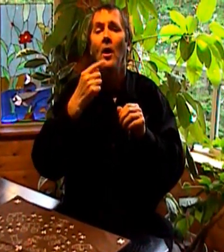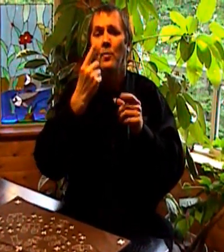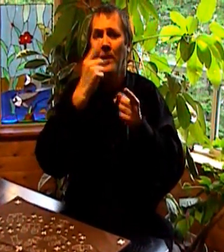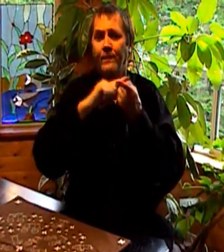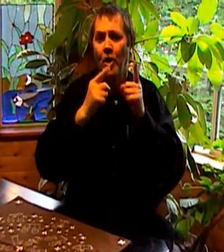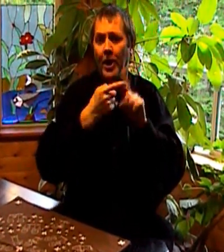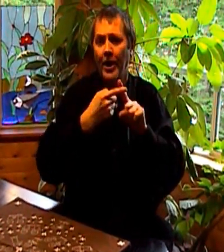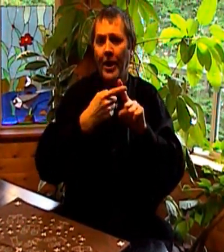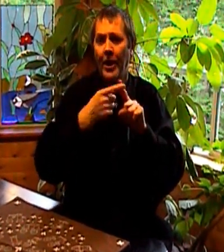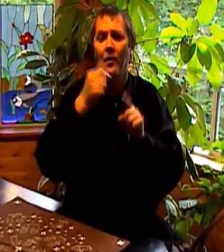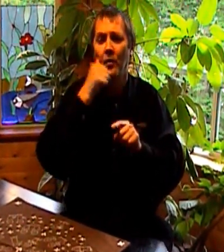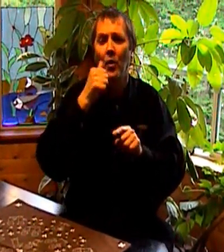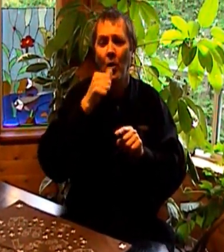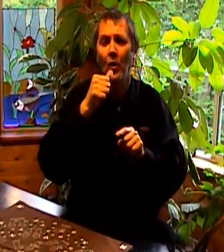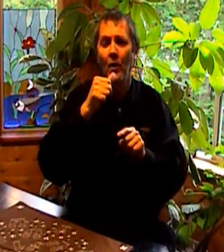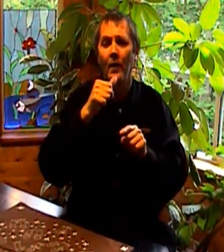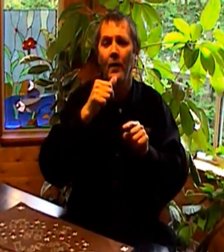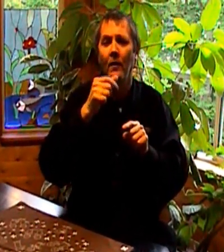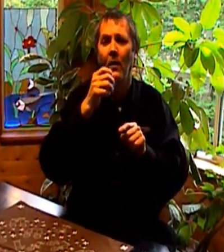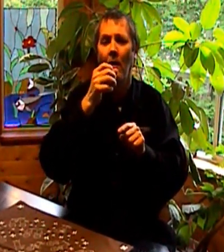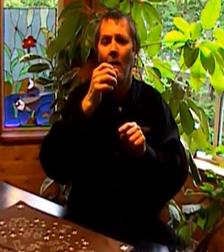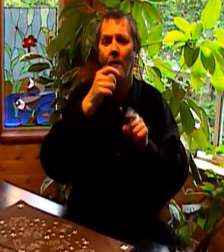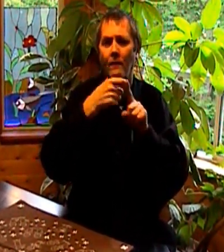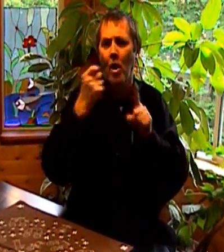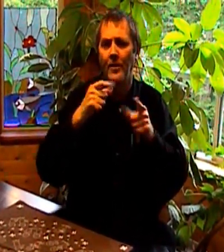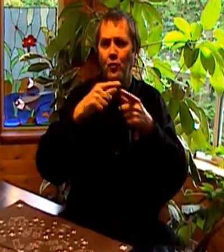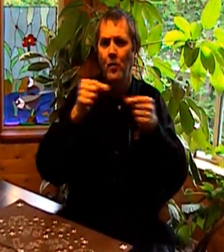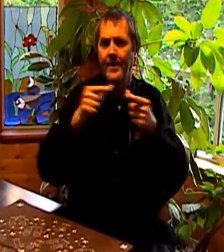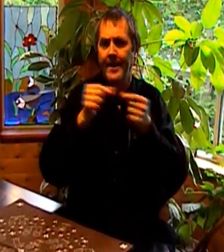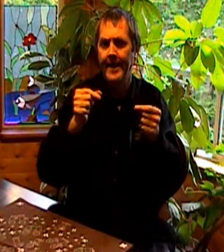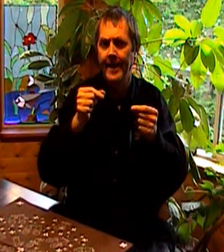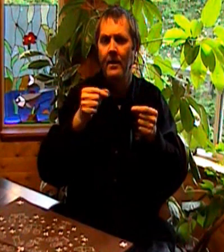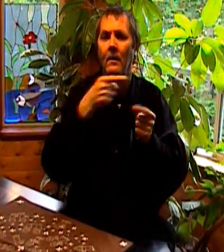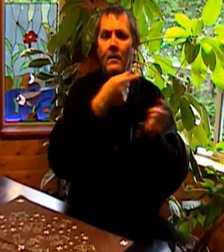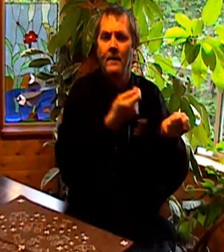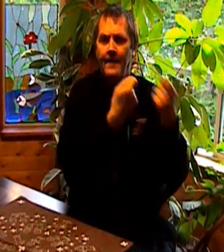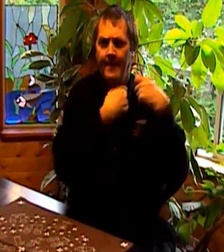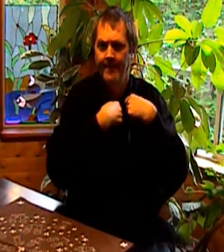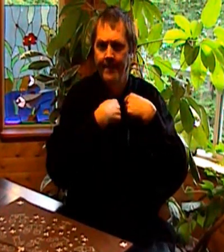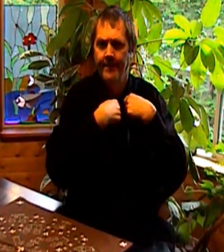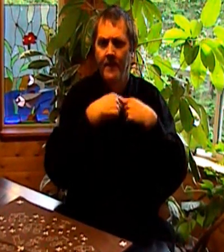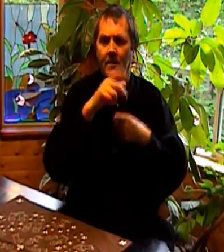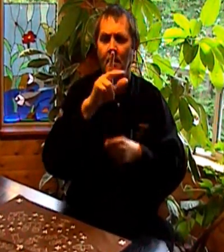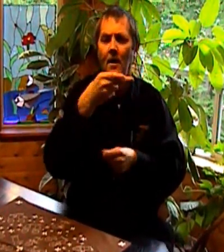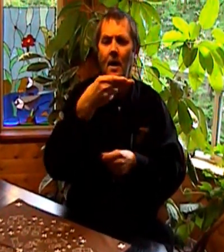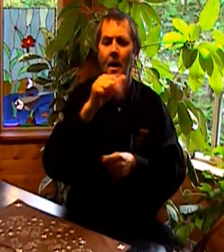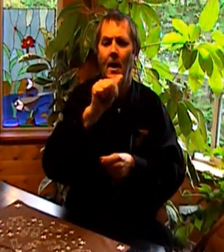Well, it's that part of the day where one person invariably is slowing up the entire process. Who can that person